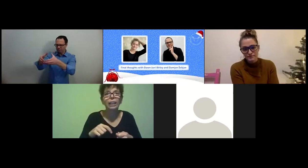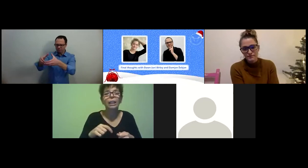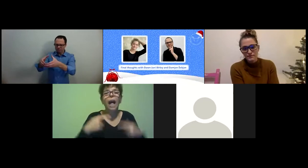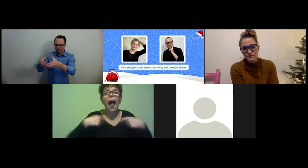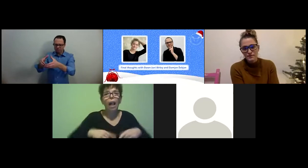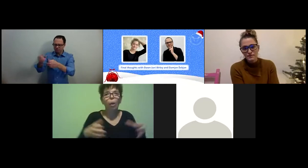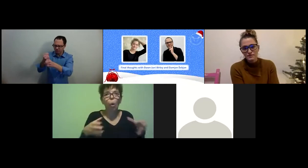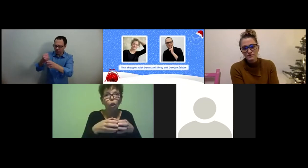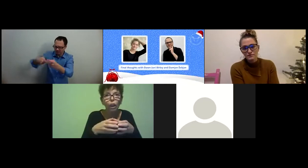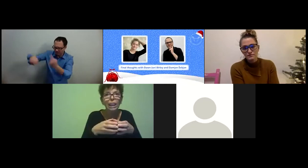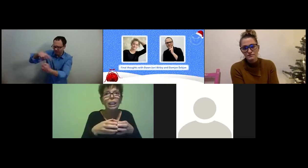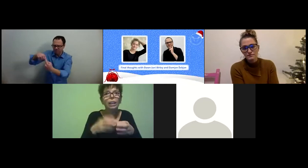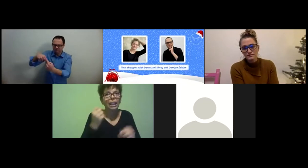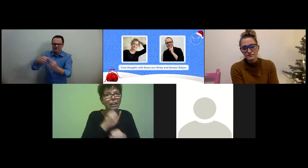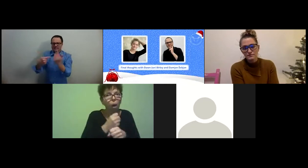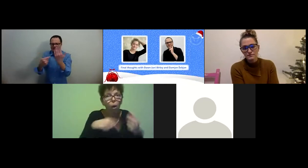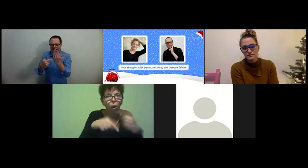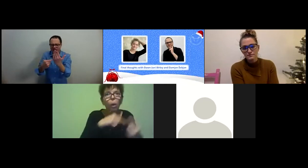My association,